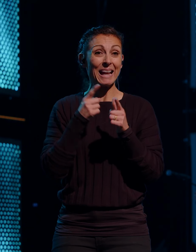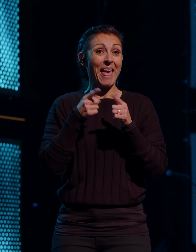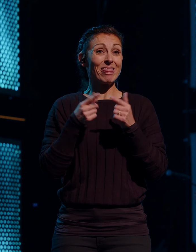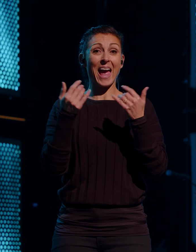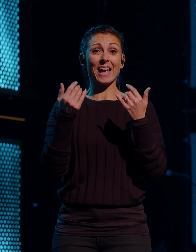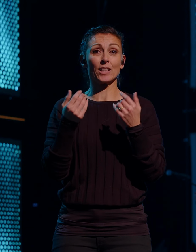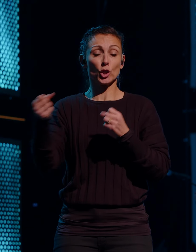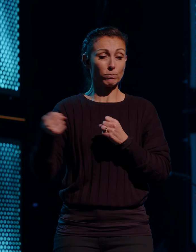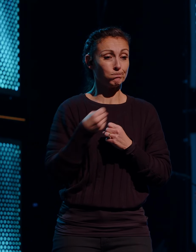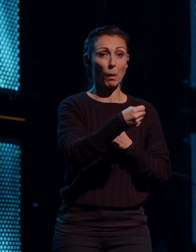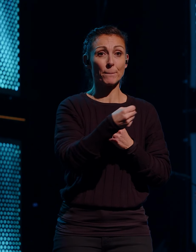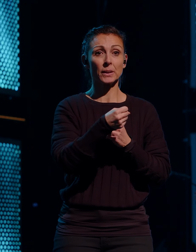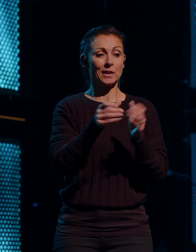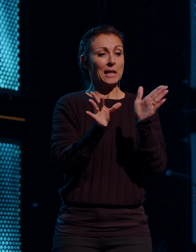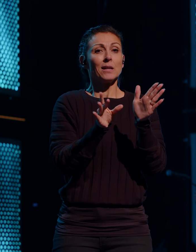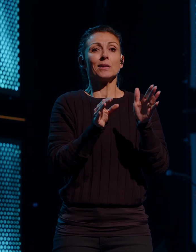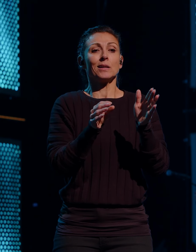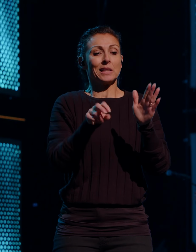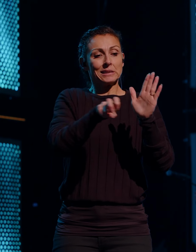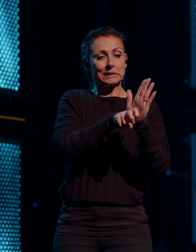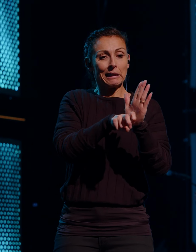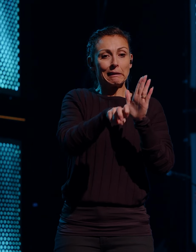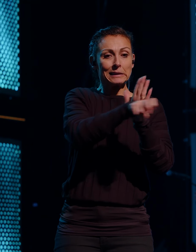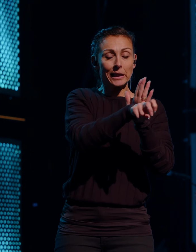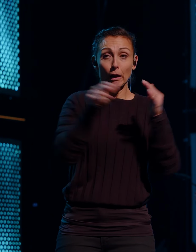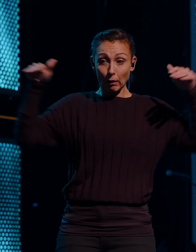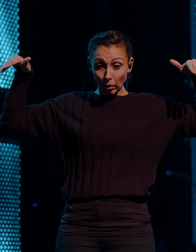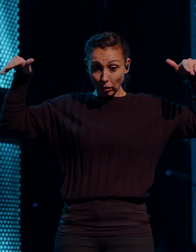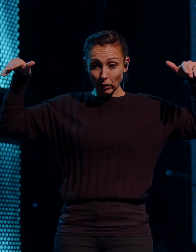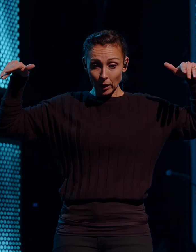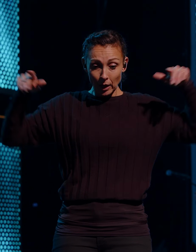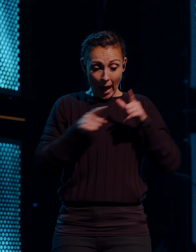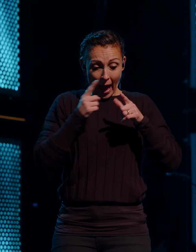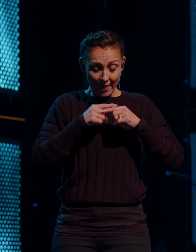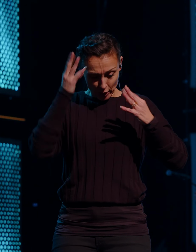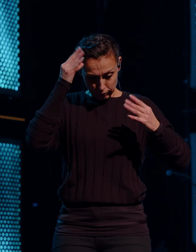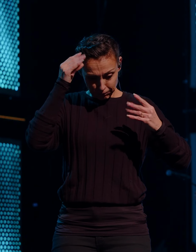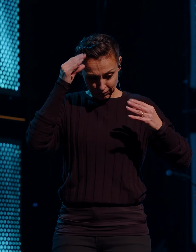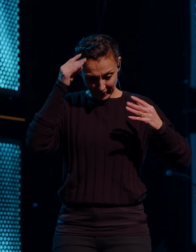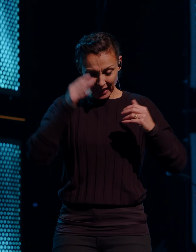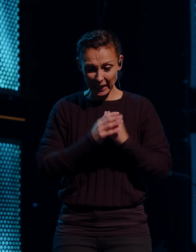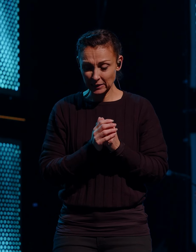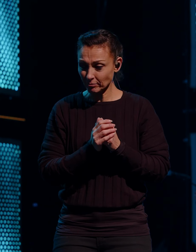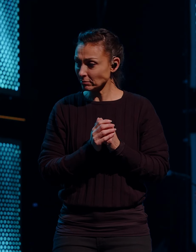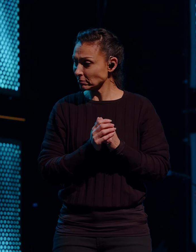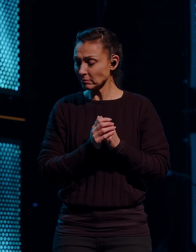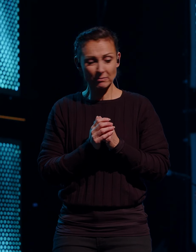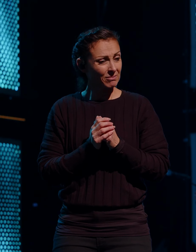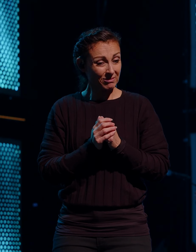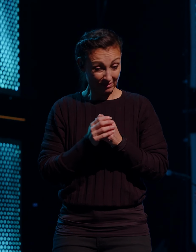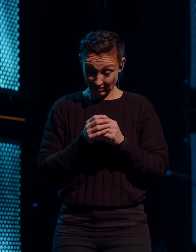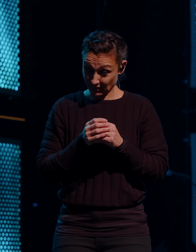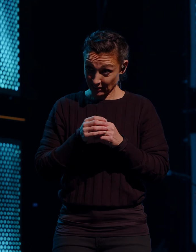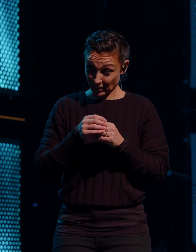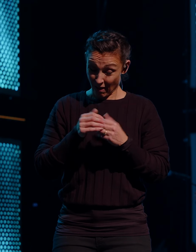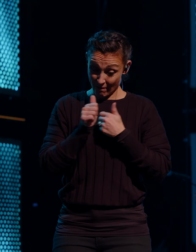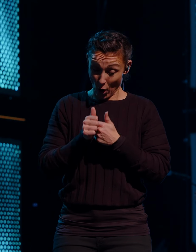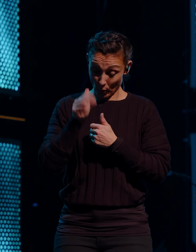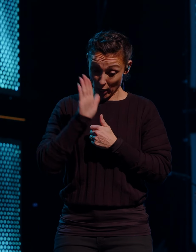mind, if I'm being completely honest, I'm having a conversation with the Lord, and I'm like, man, I didn't even want to come here. I wanted to go to